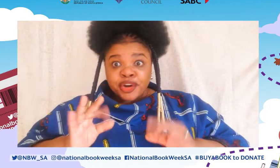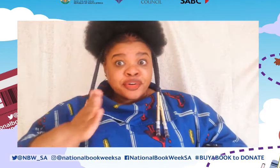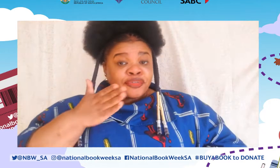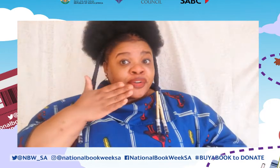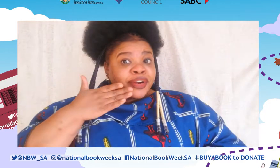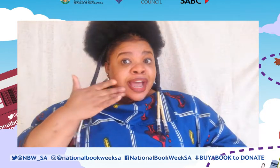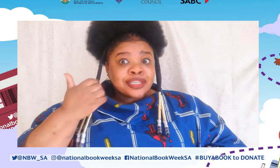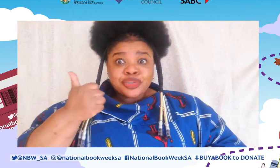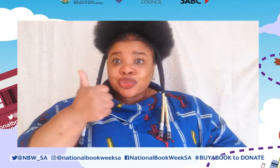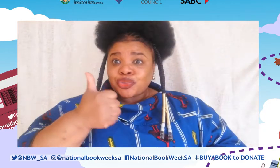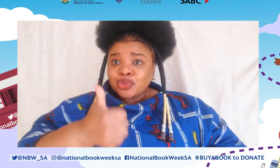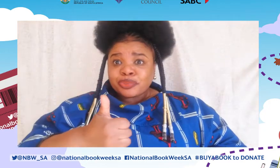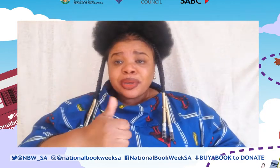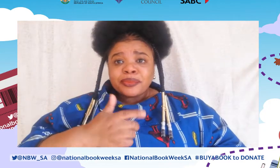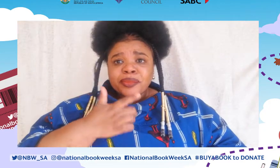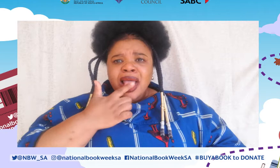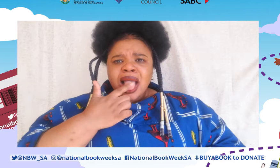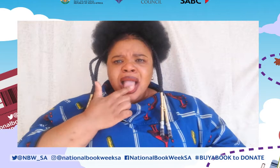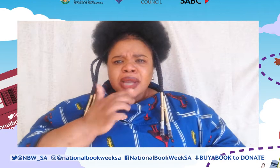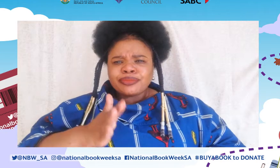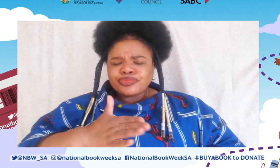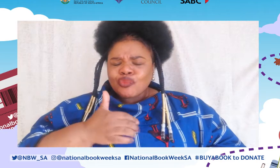Very, very, very nice soup.